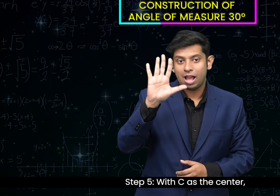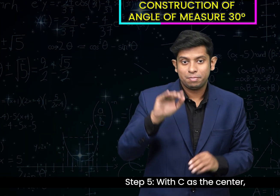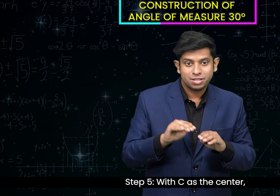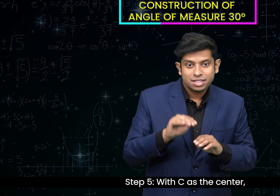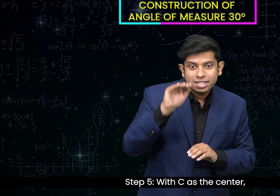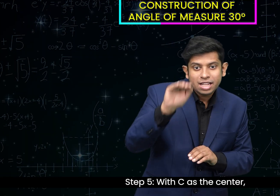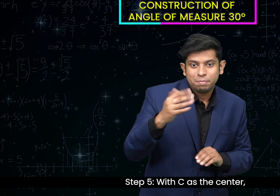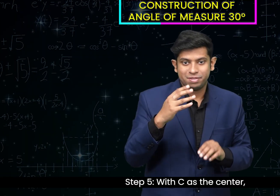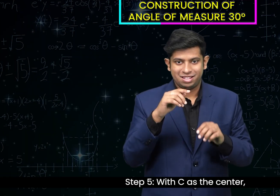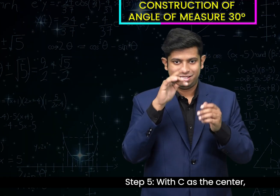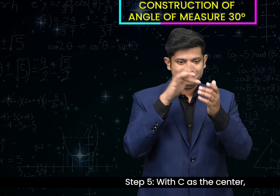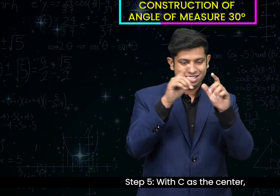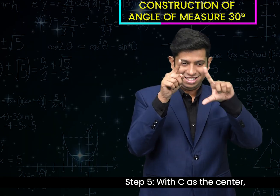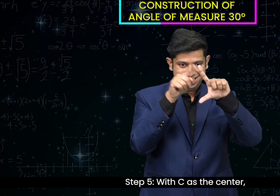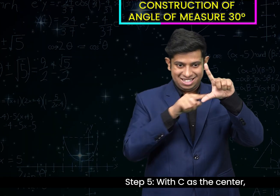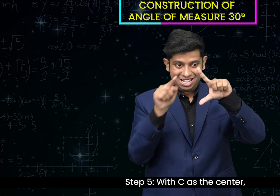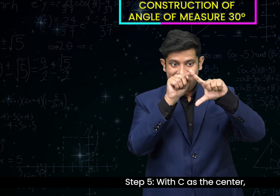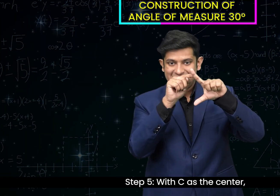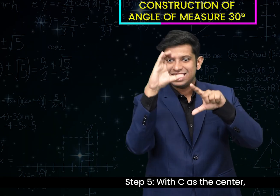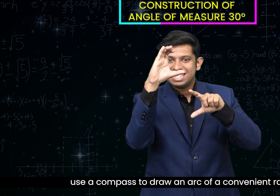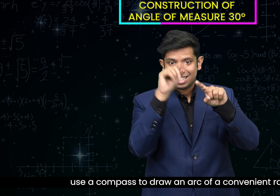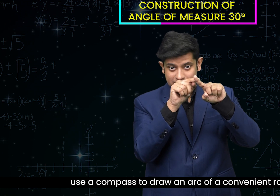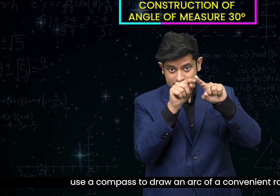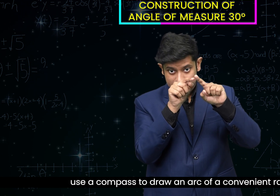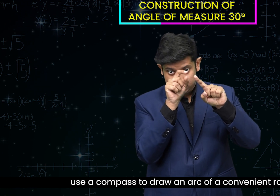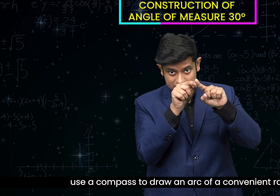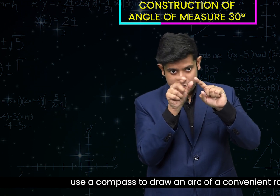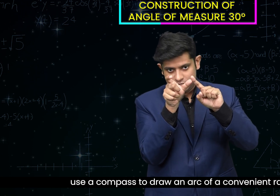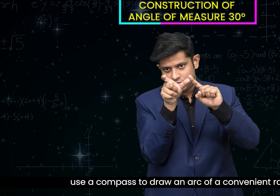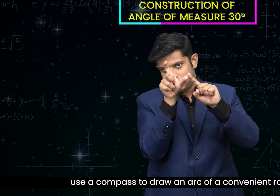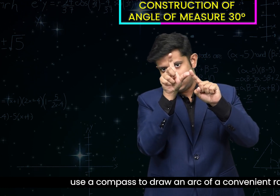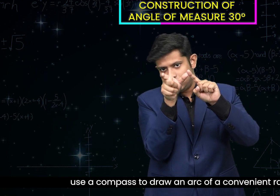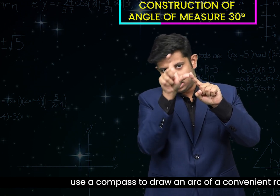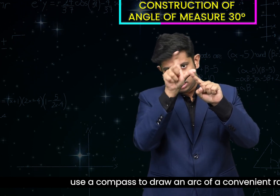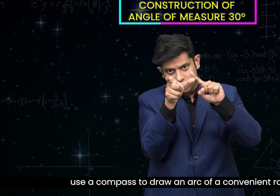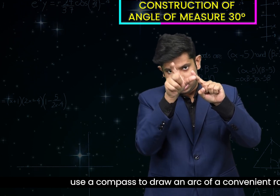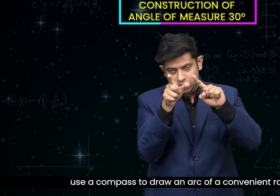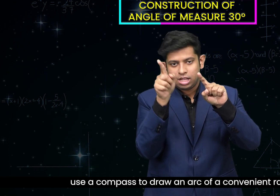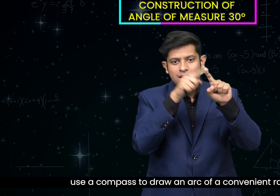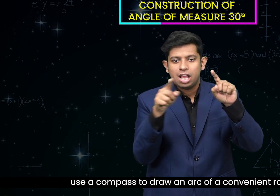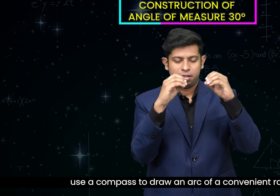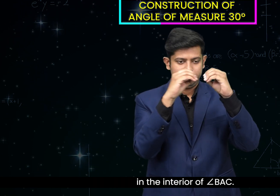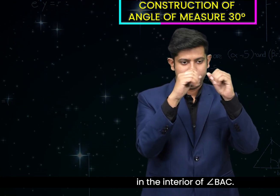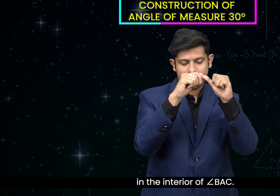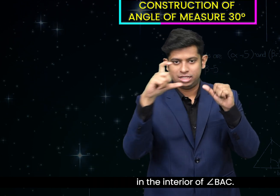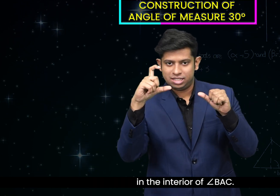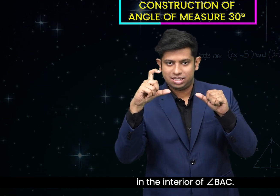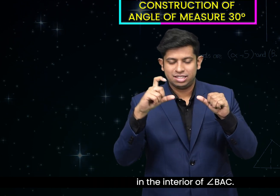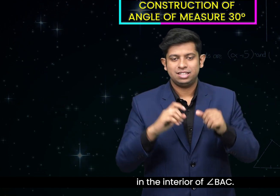Step 5. With C as the center, use a compass to draw an arc of a convenient radius in the interior of